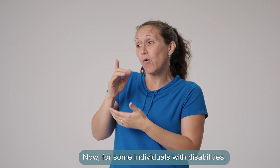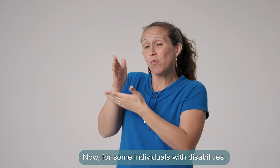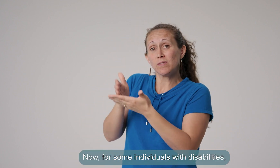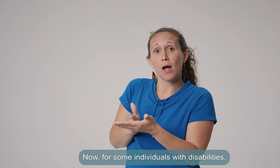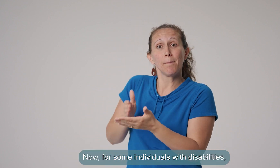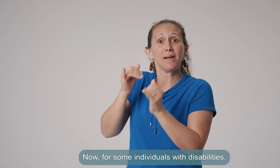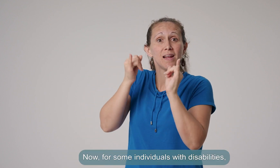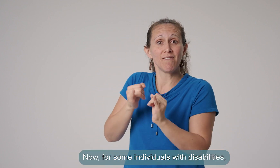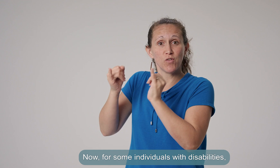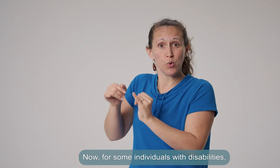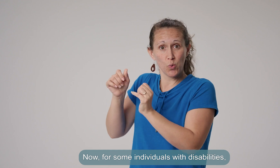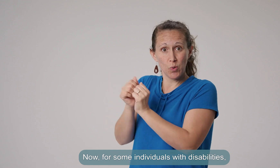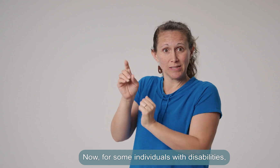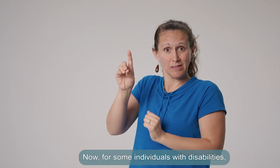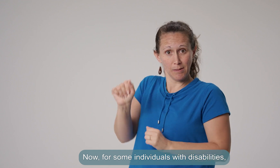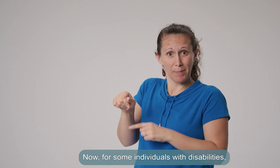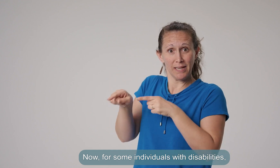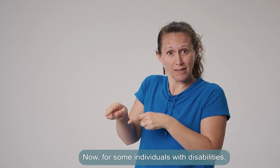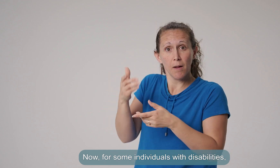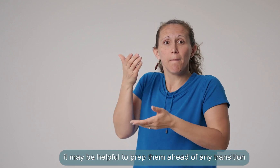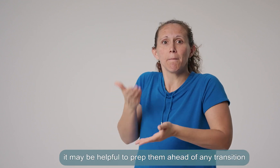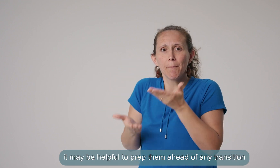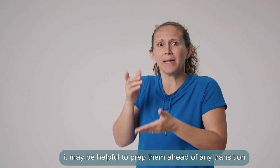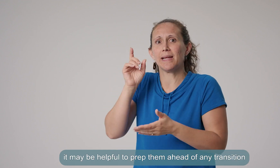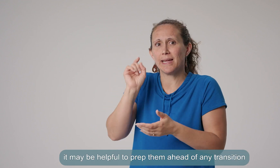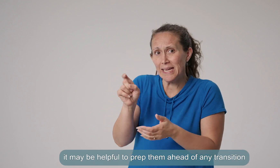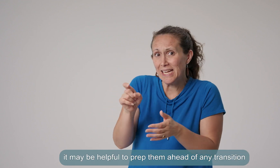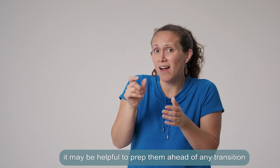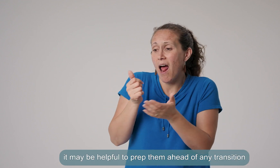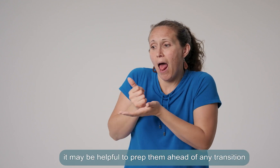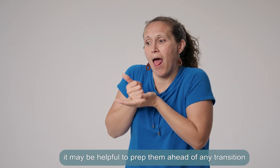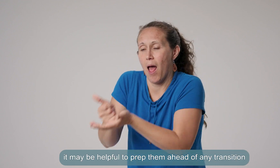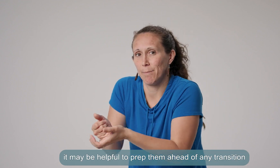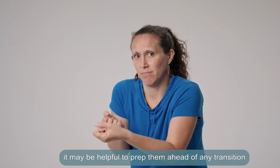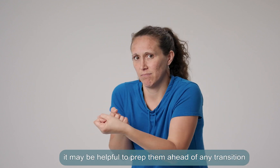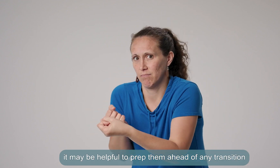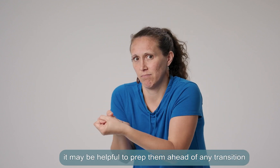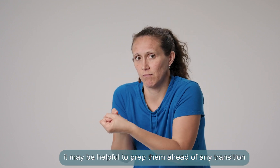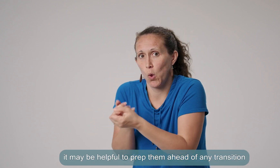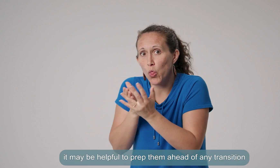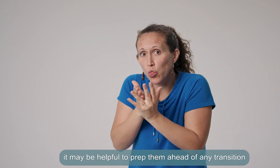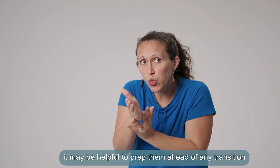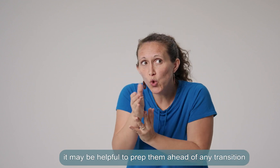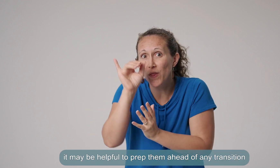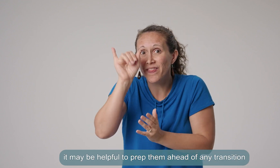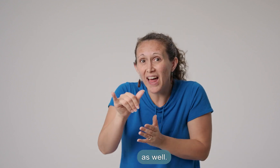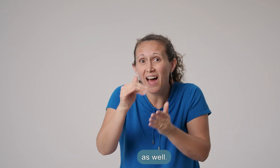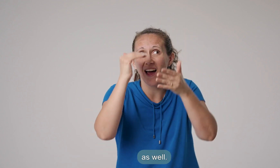Now, for some individuals with disabilities, it may be helpful to prep them ahead of any transition as